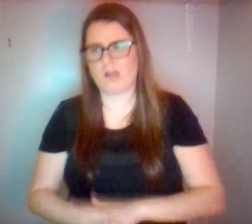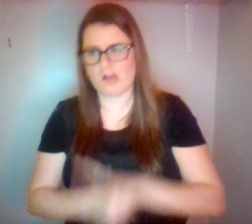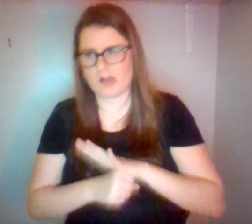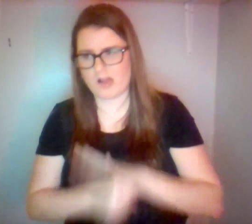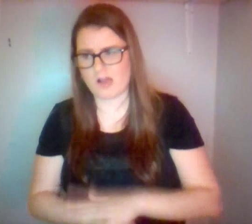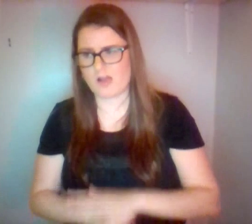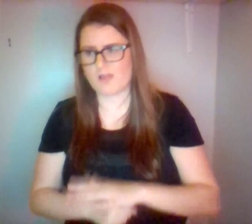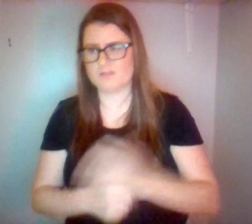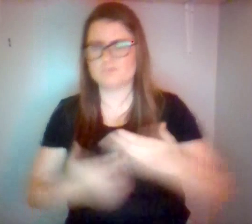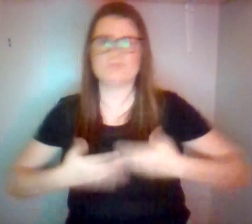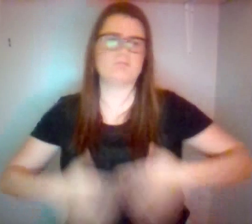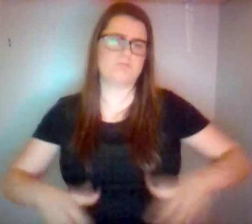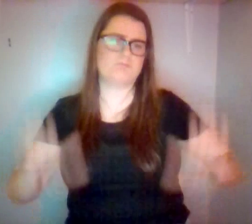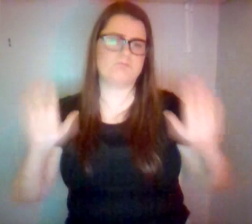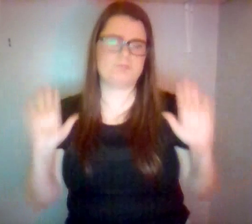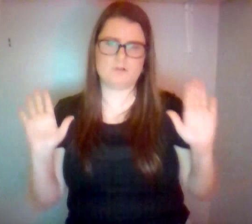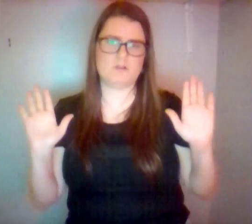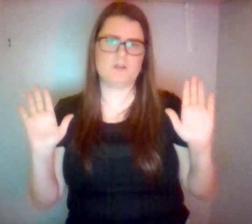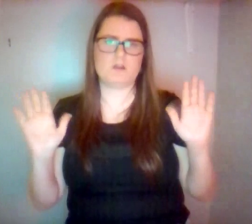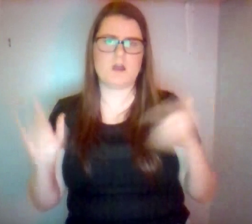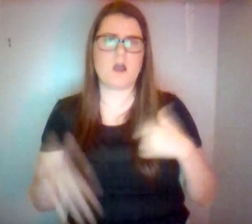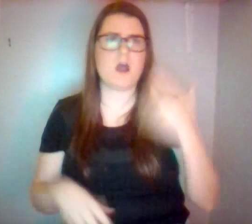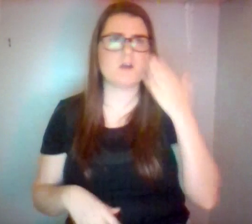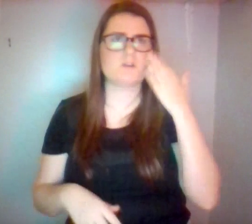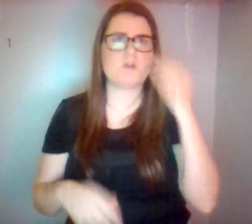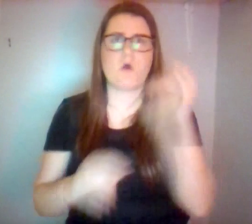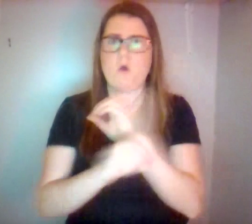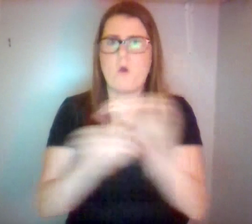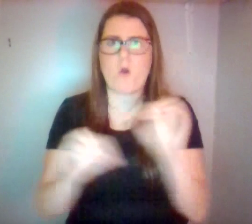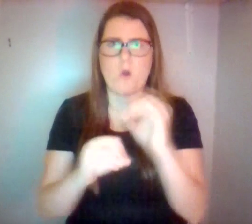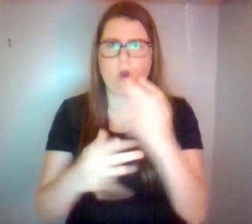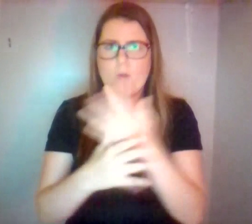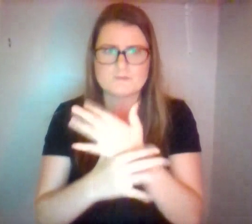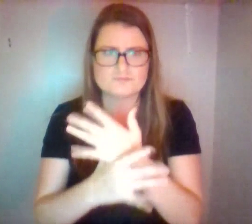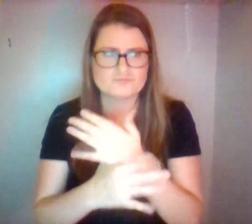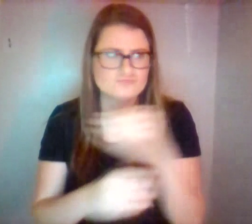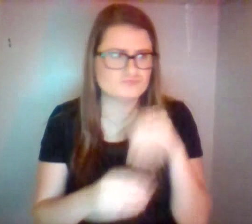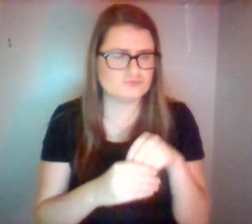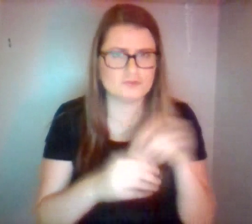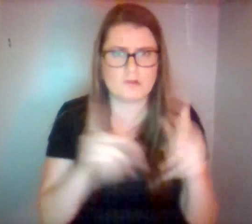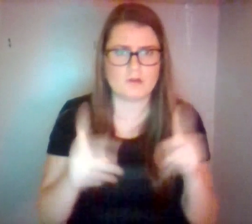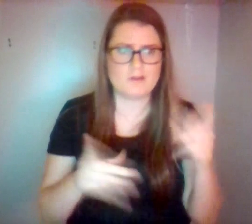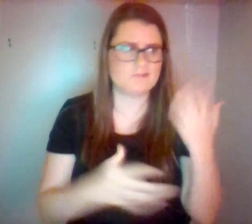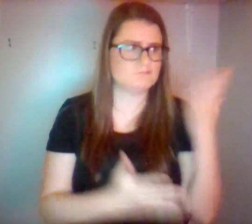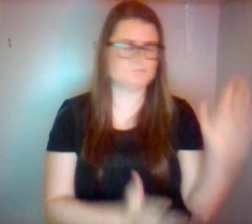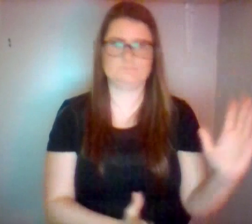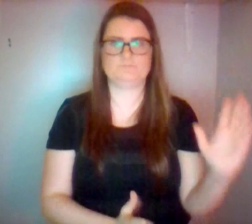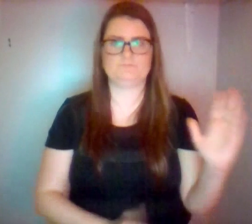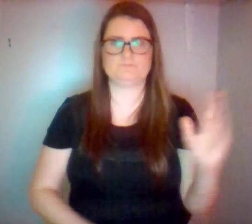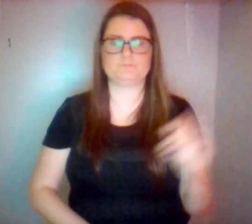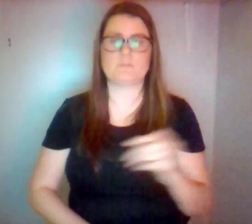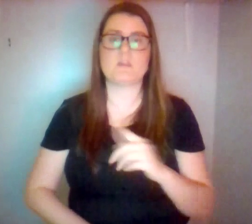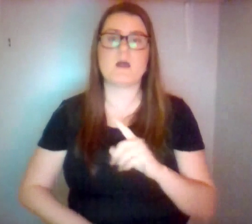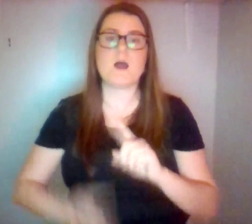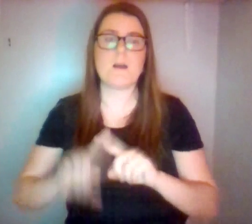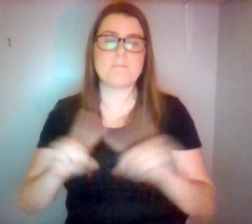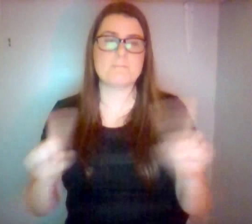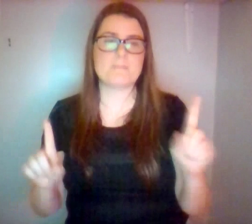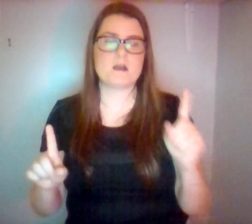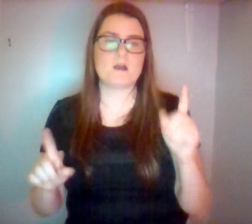Dan Fuller, my precious doctor, father, friend. Actually, not Dr. Father, but just mentor from seminary. And